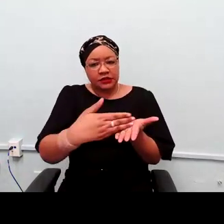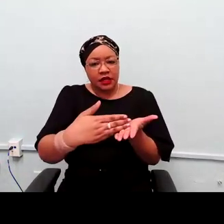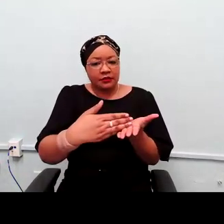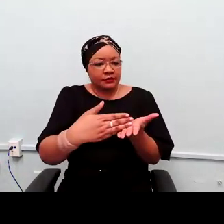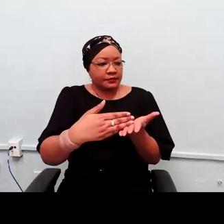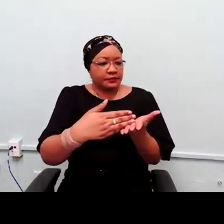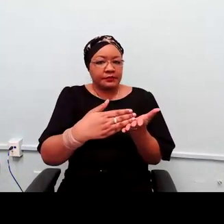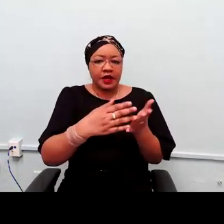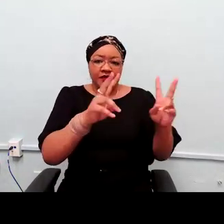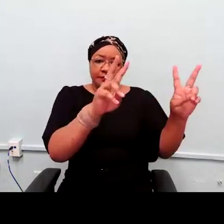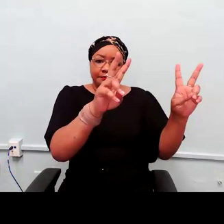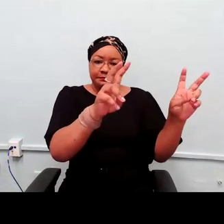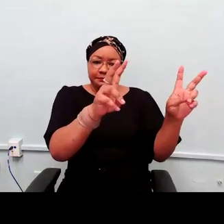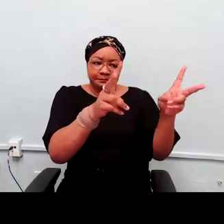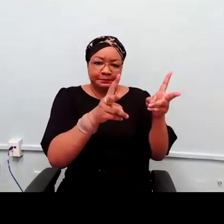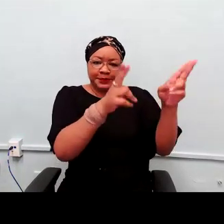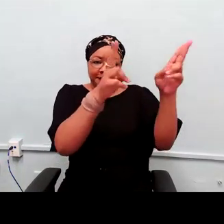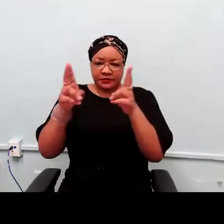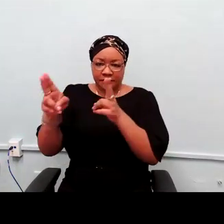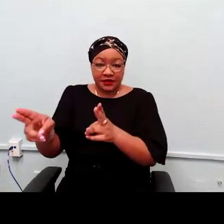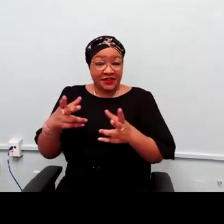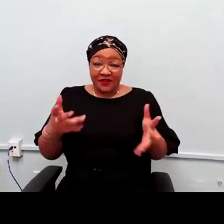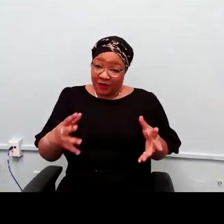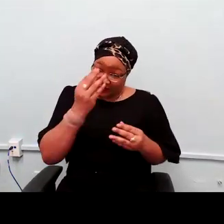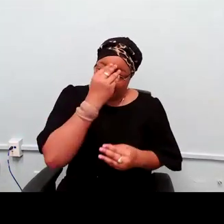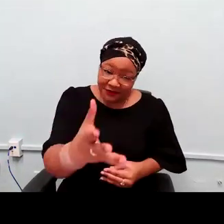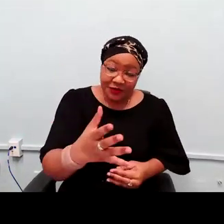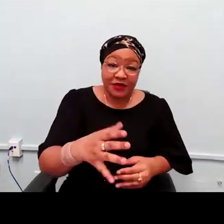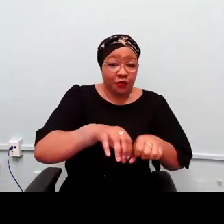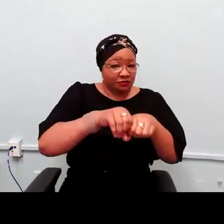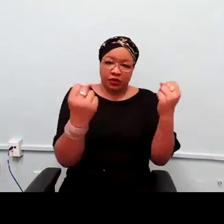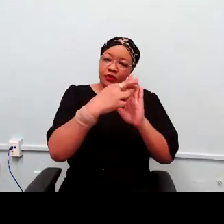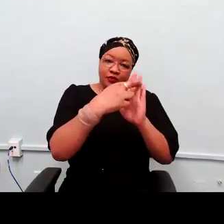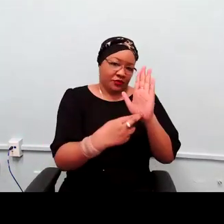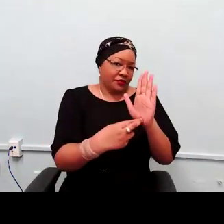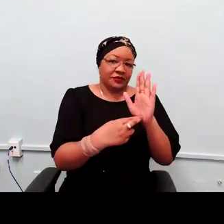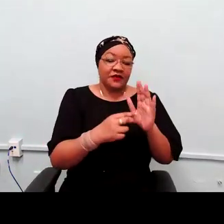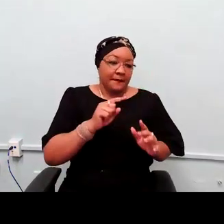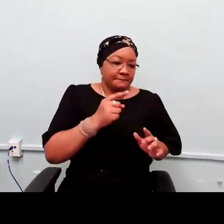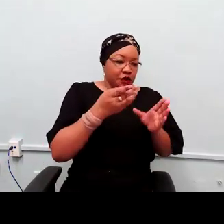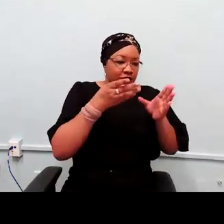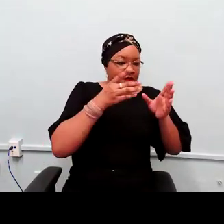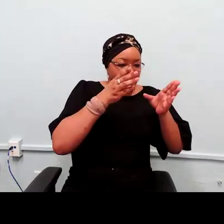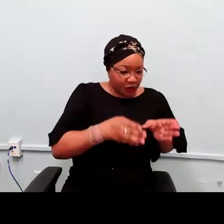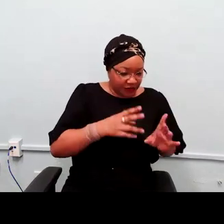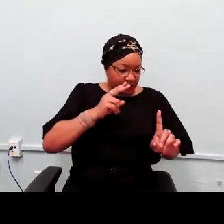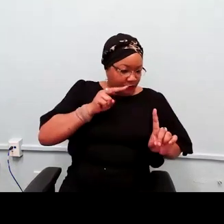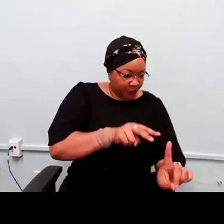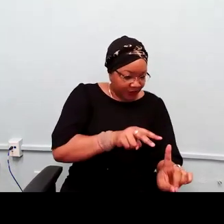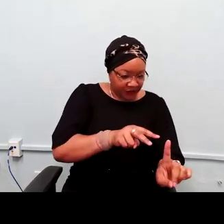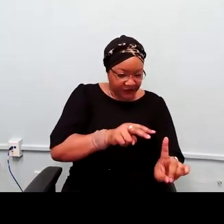pieces. So I've already said that we broke all the rules going from point of view, first person, third person. There's even a